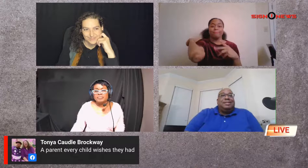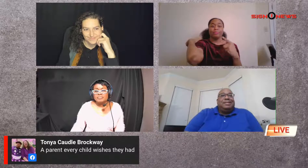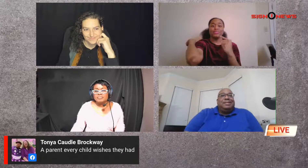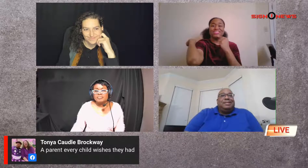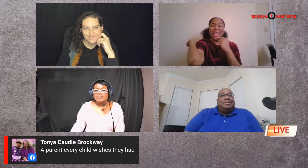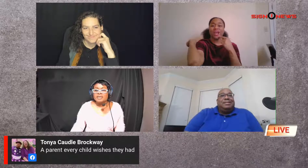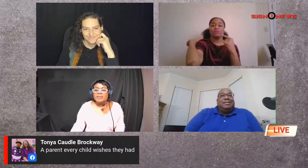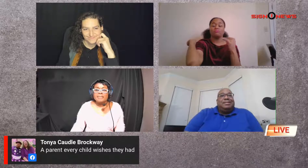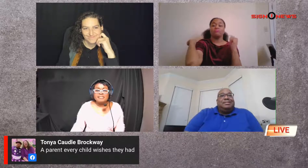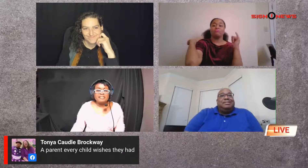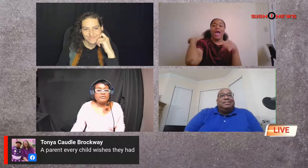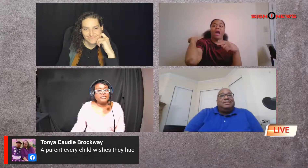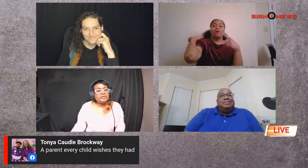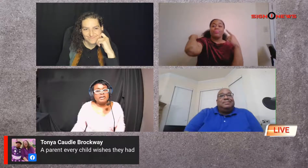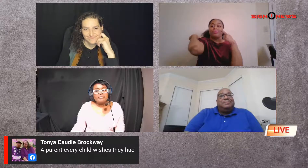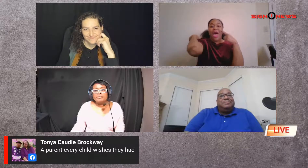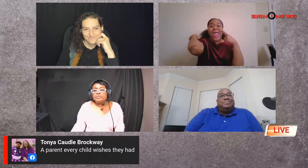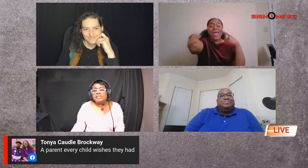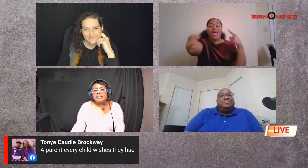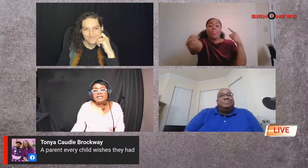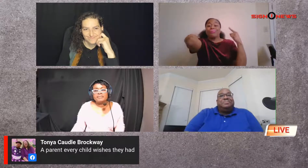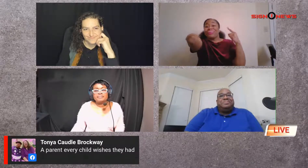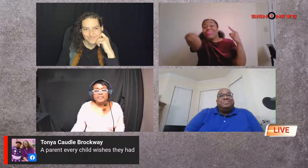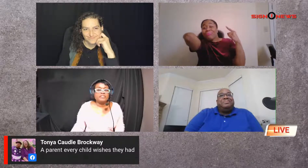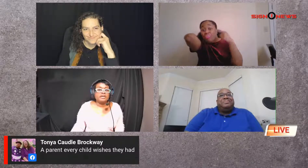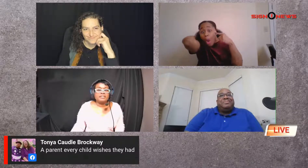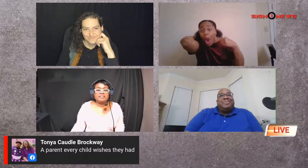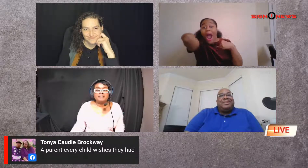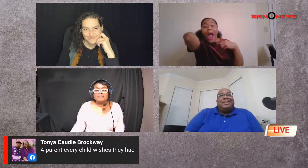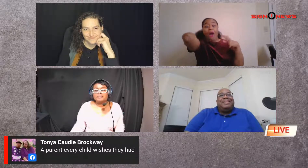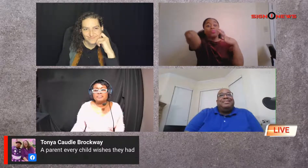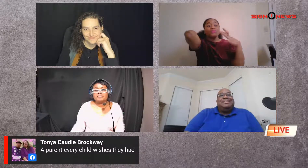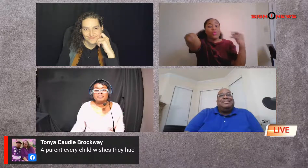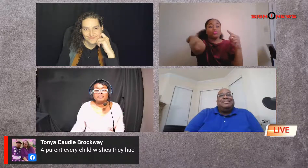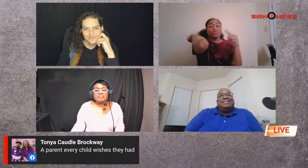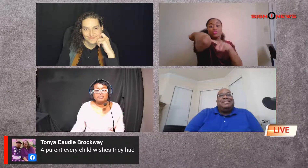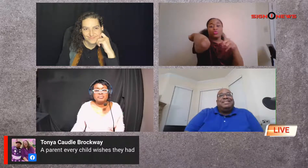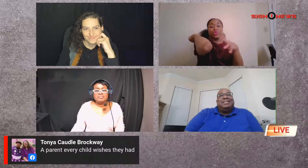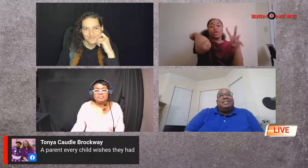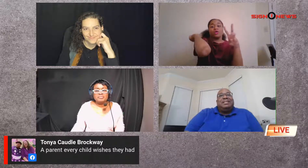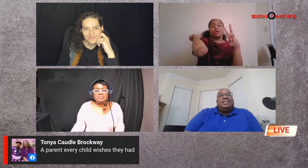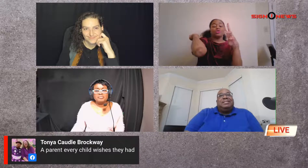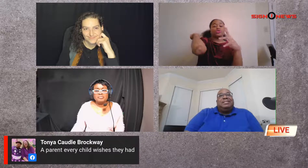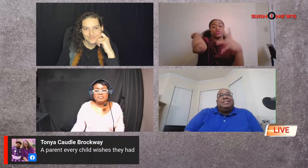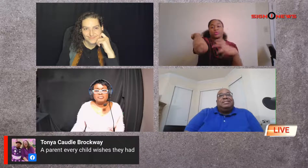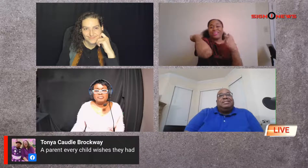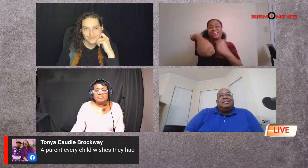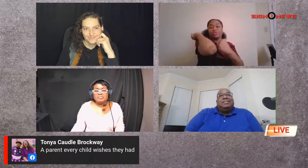My senior year, a lot of people were saying that they thought